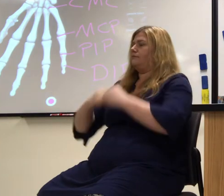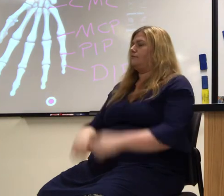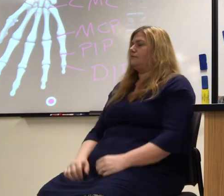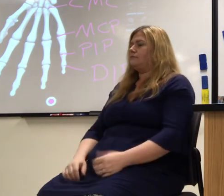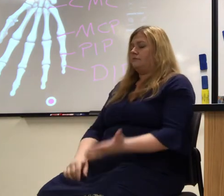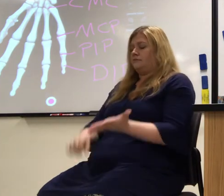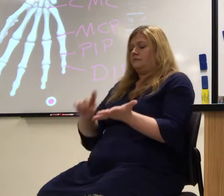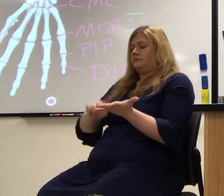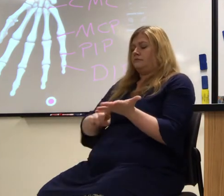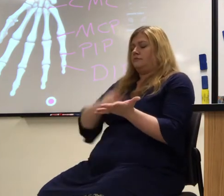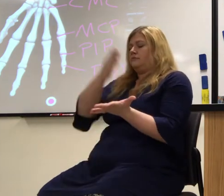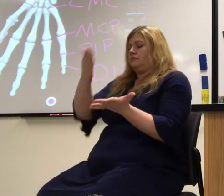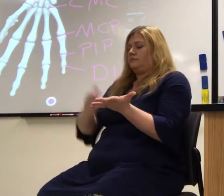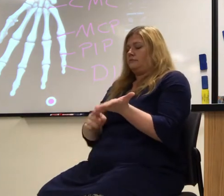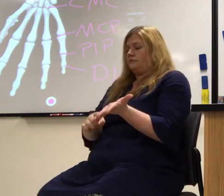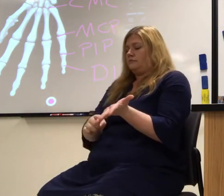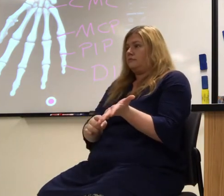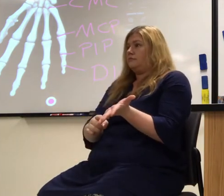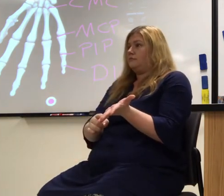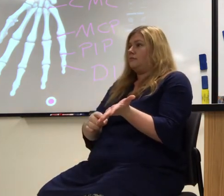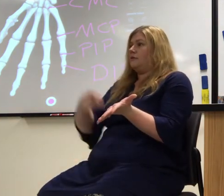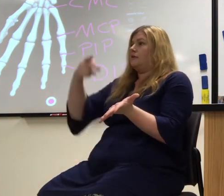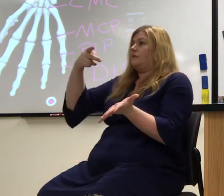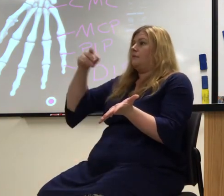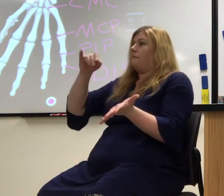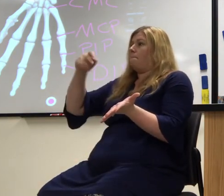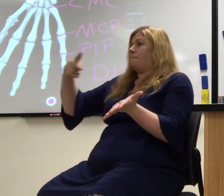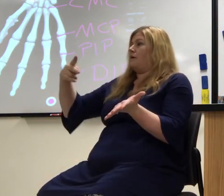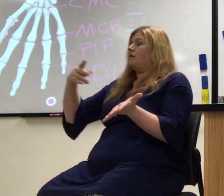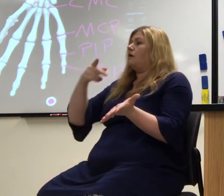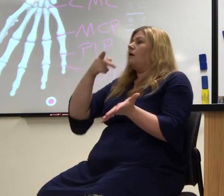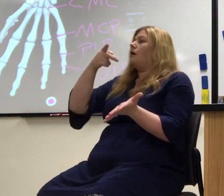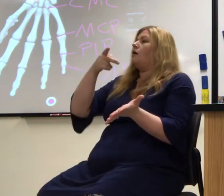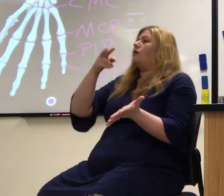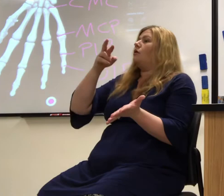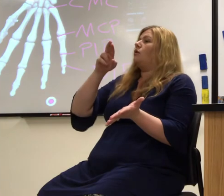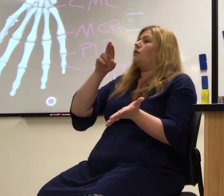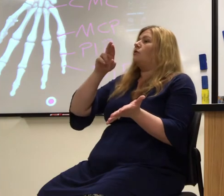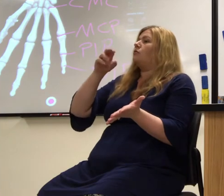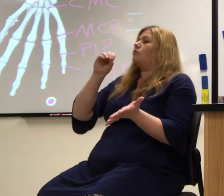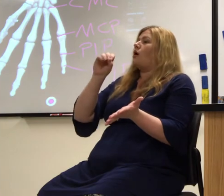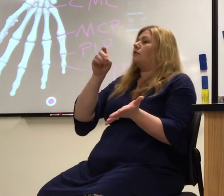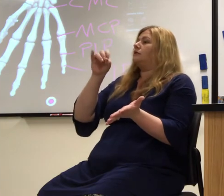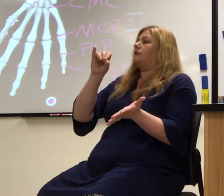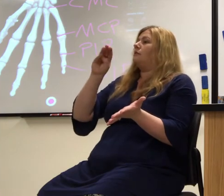The PIP, that's the proximal interphalangeal joint.